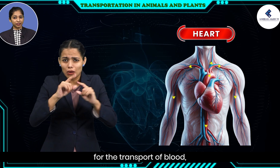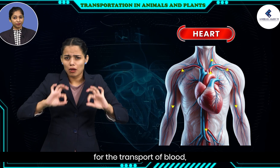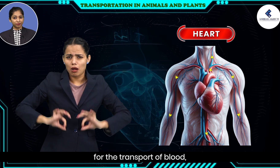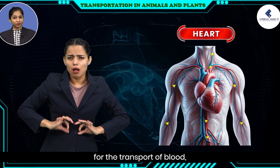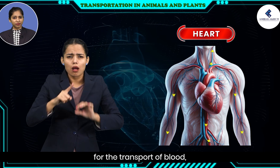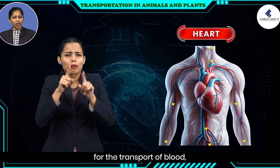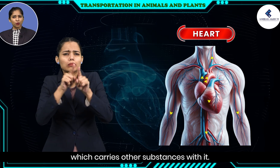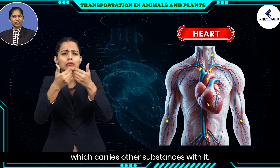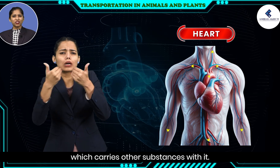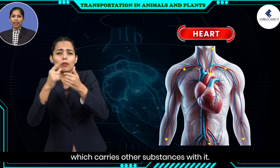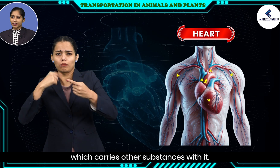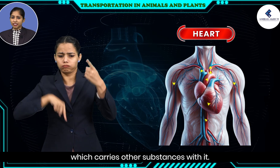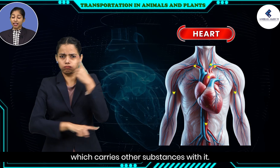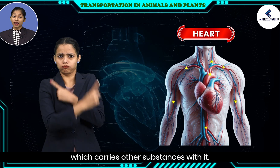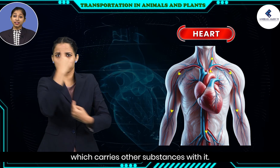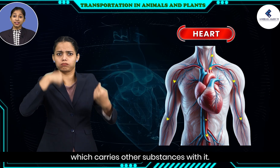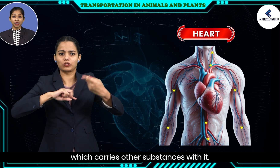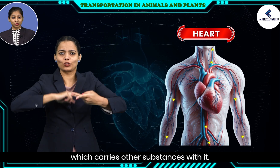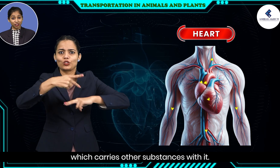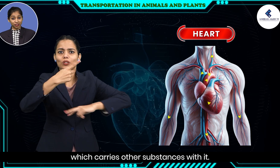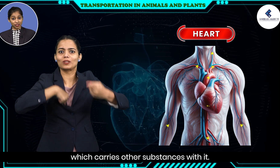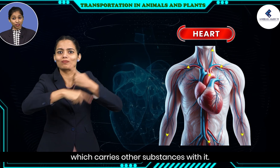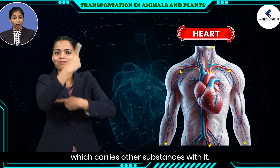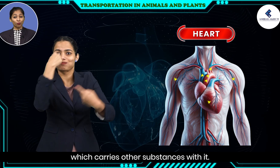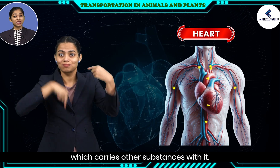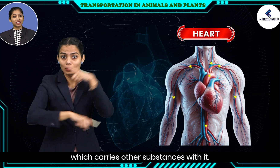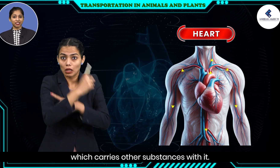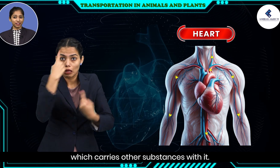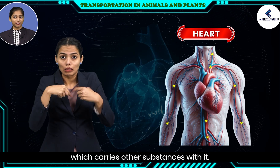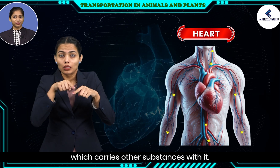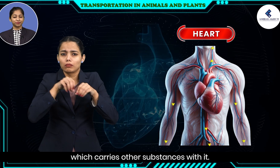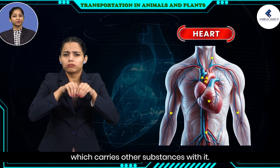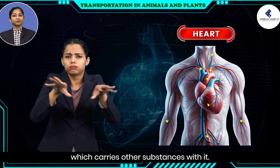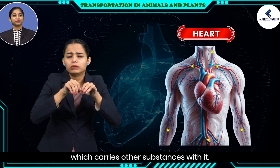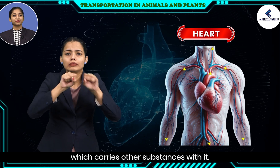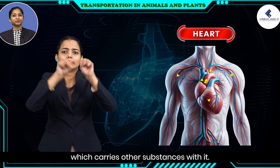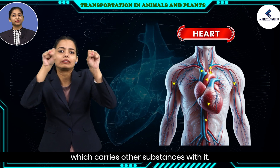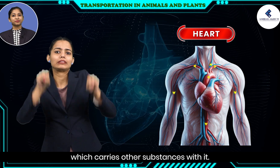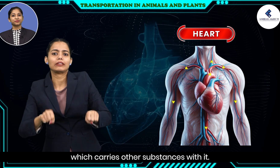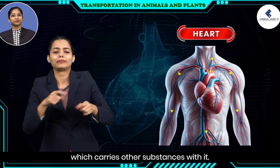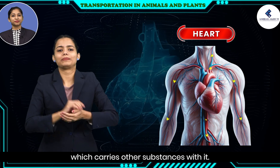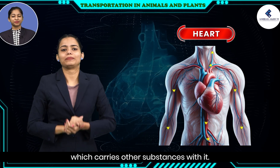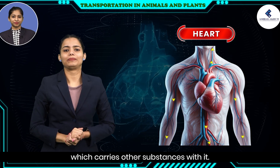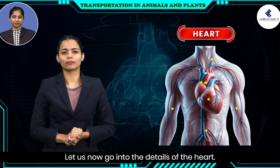blood, which carries other substances with it.